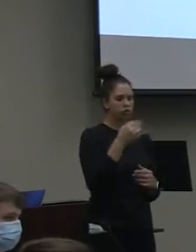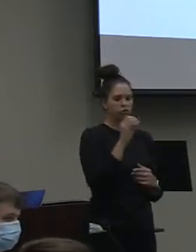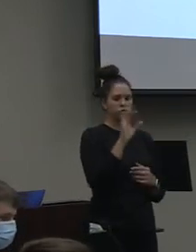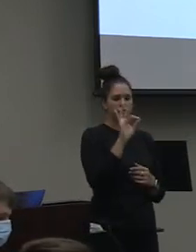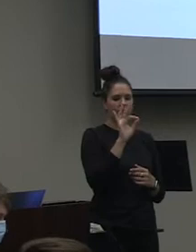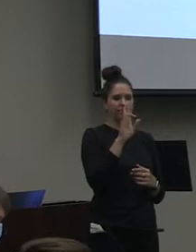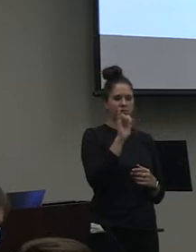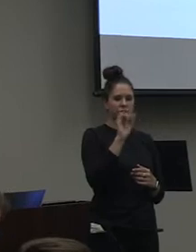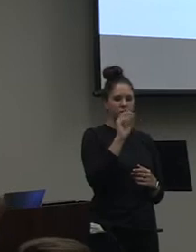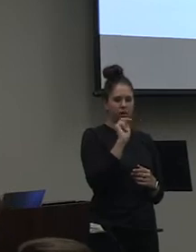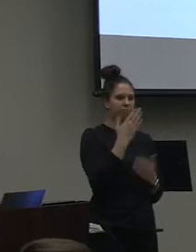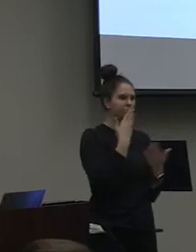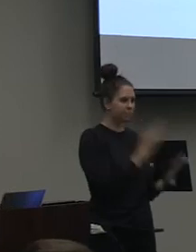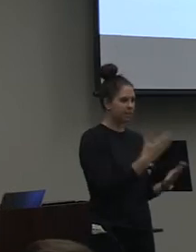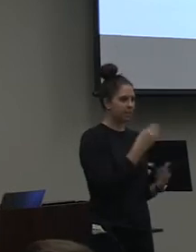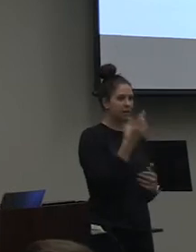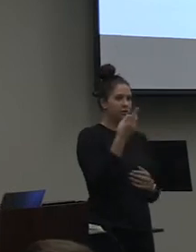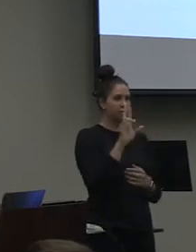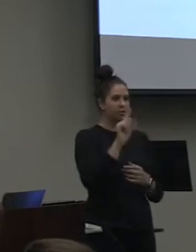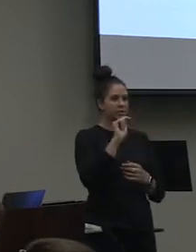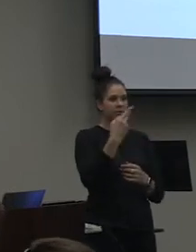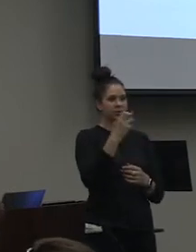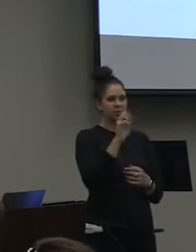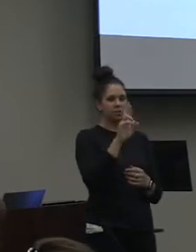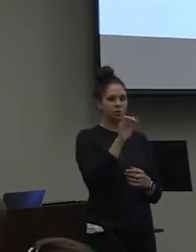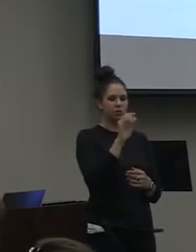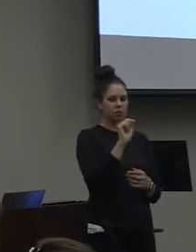Thank you, Dr. Geoffreyon and Dr. Terrio with a second.